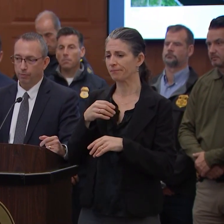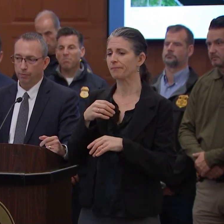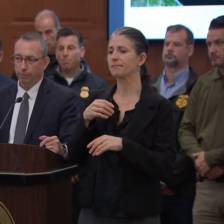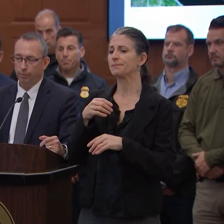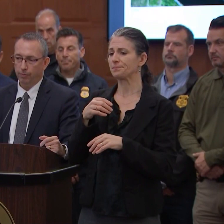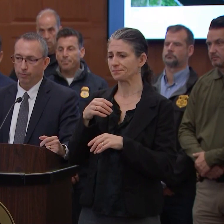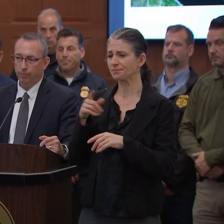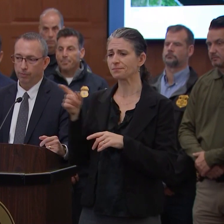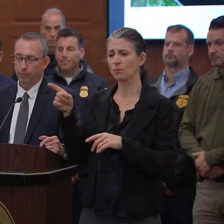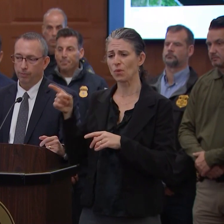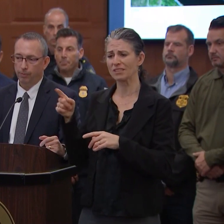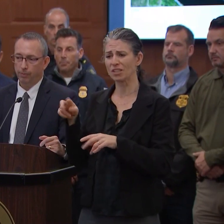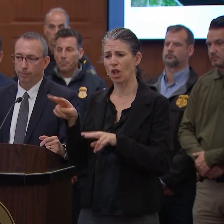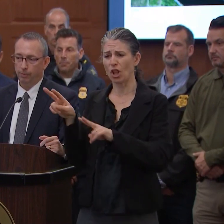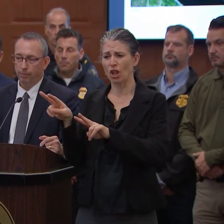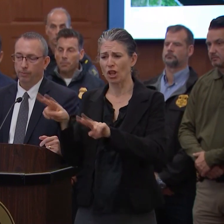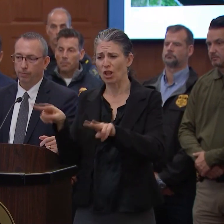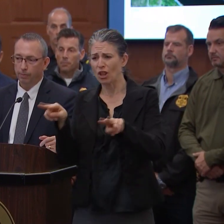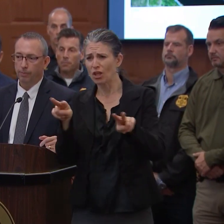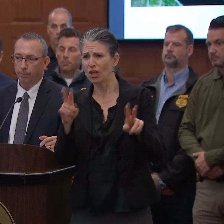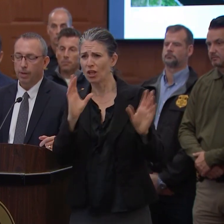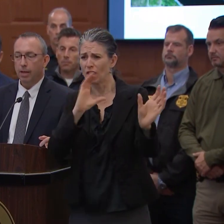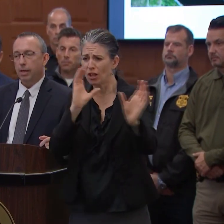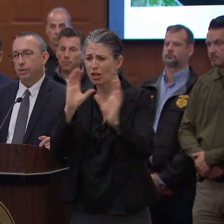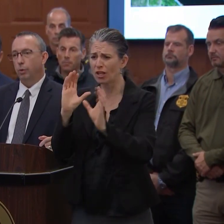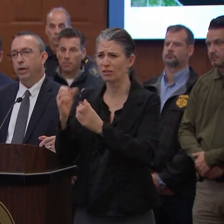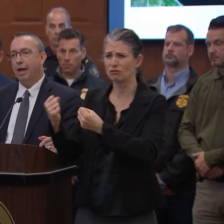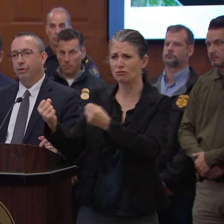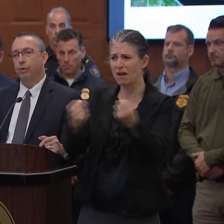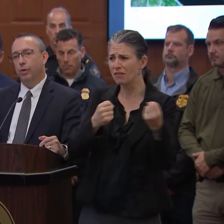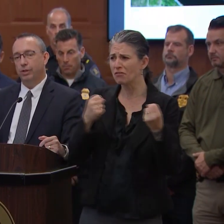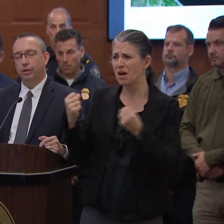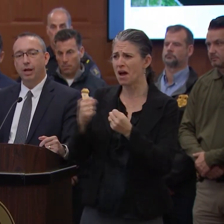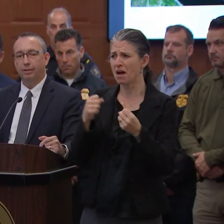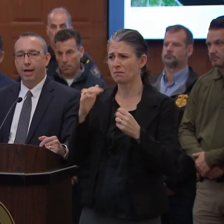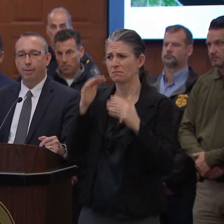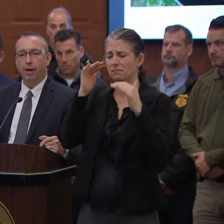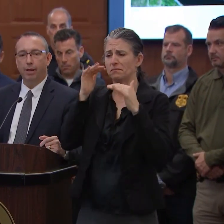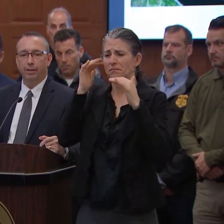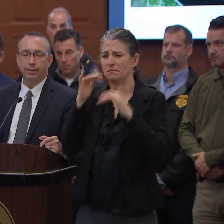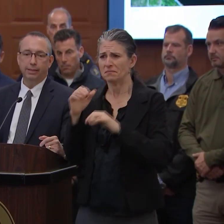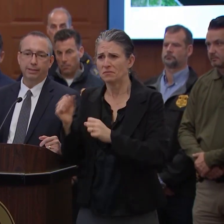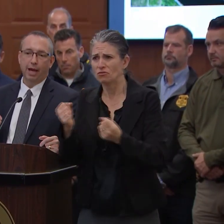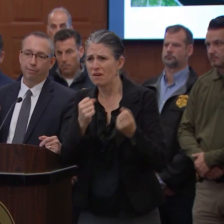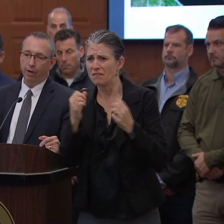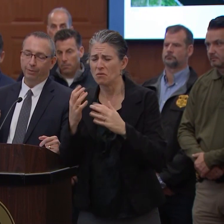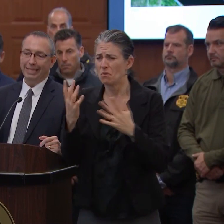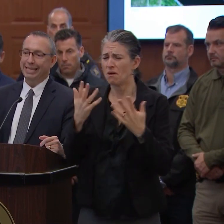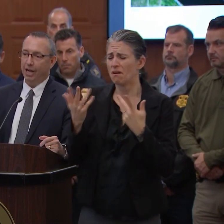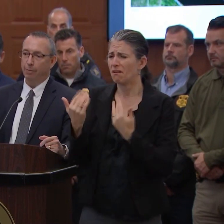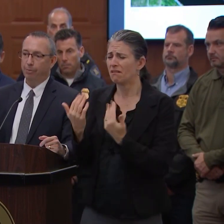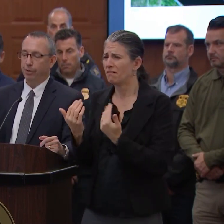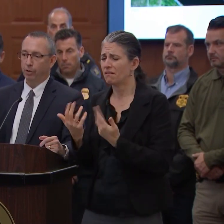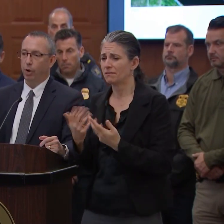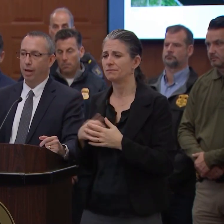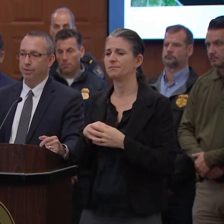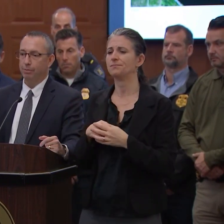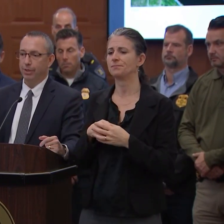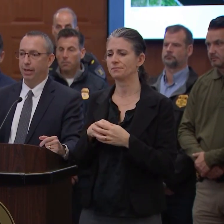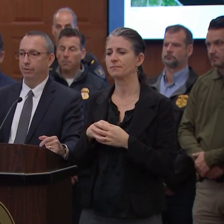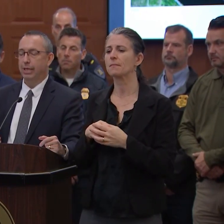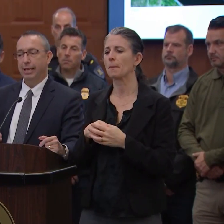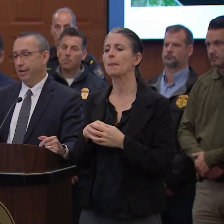around? Can you shed any light on that? So we haven't focused a lot of time on the time frame leading up to the